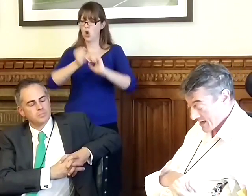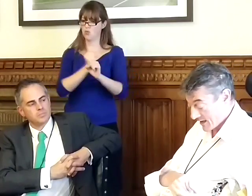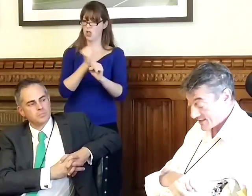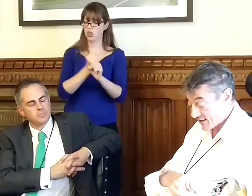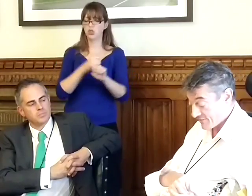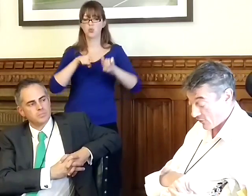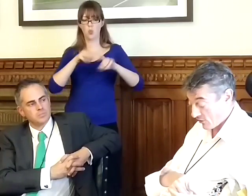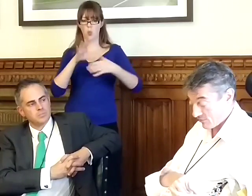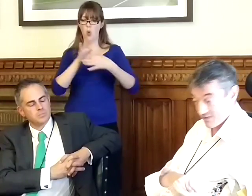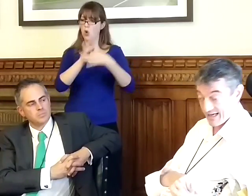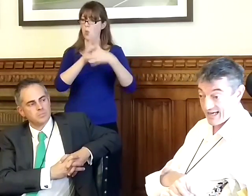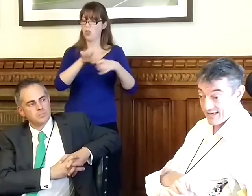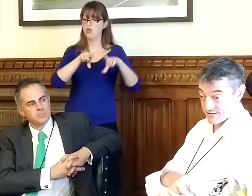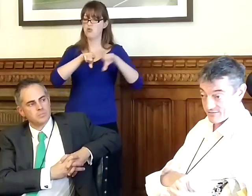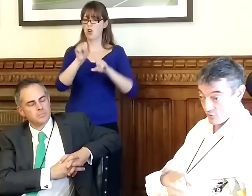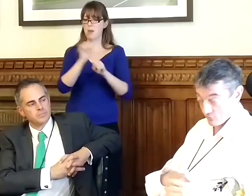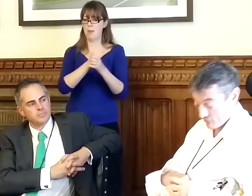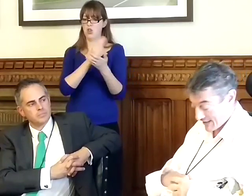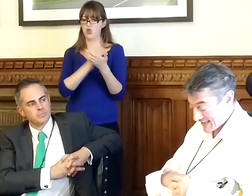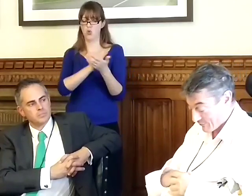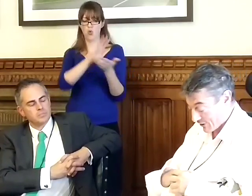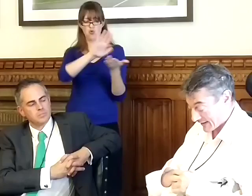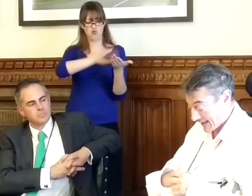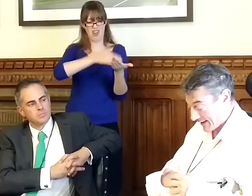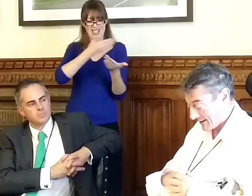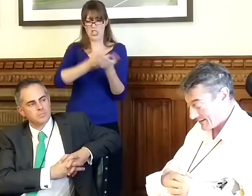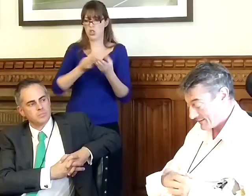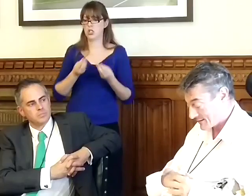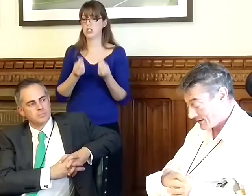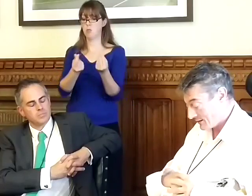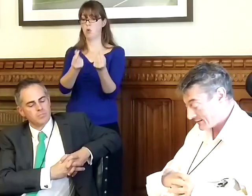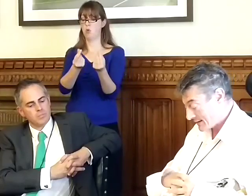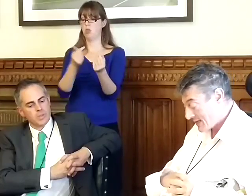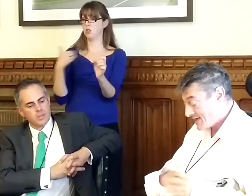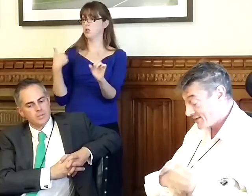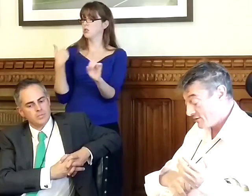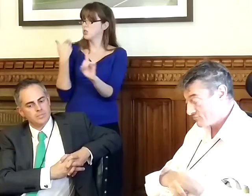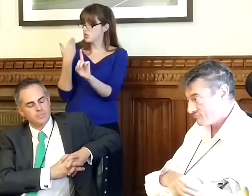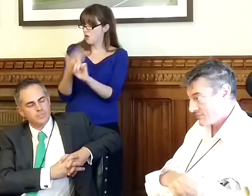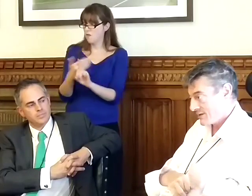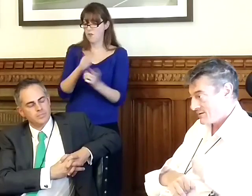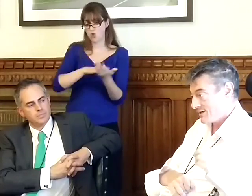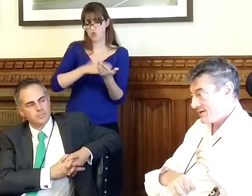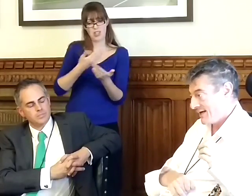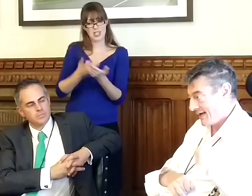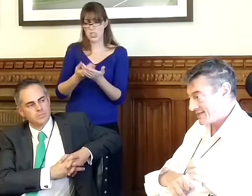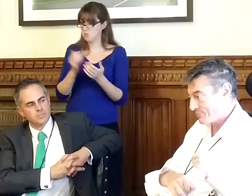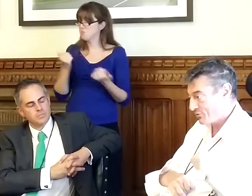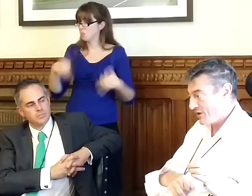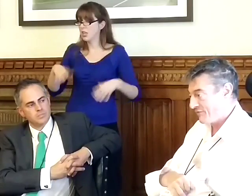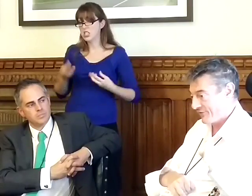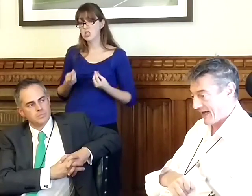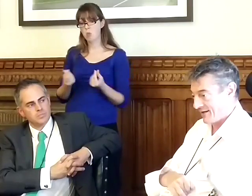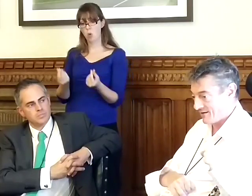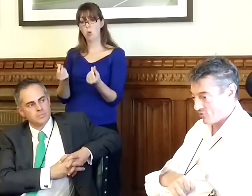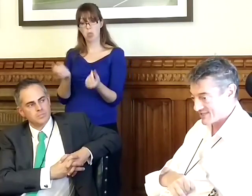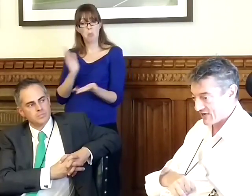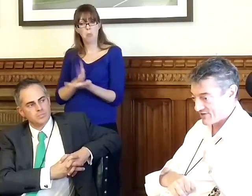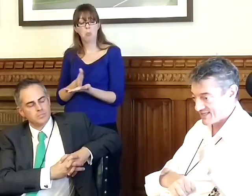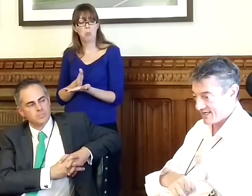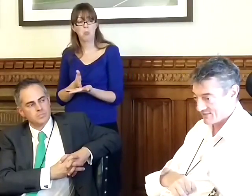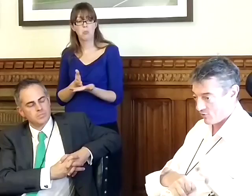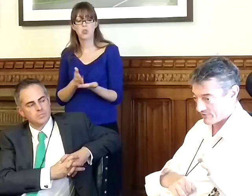possible. And so far, it has gone really smoothly. And so it's proof